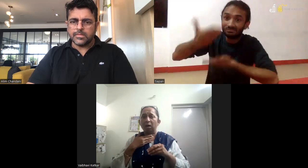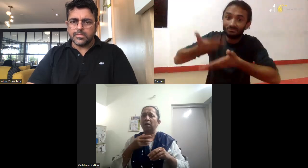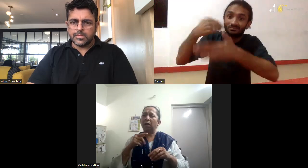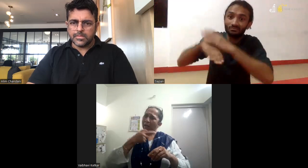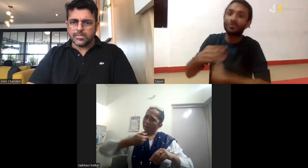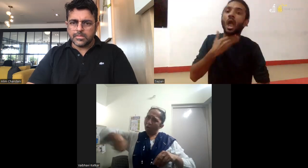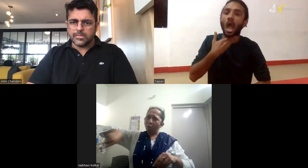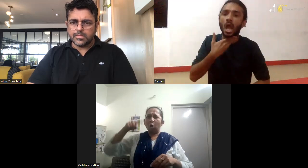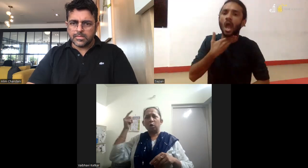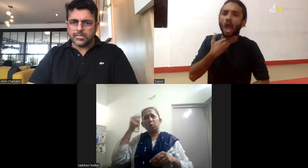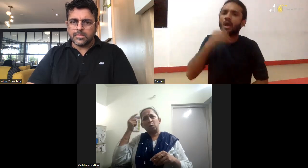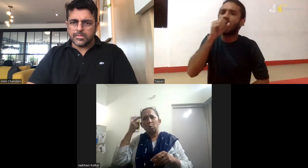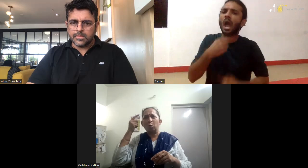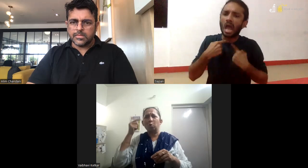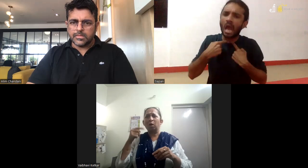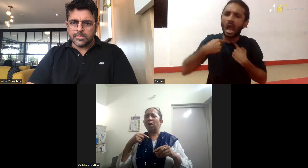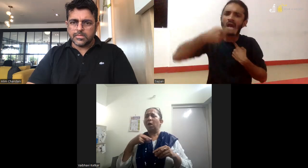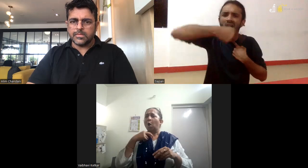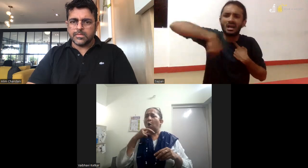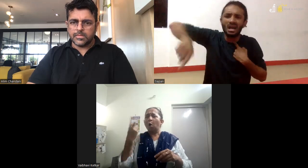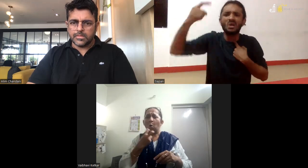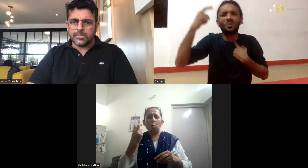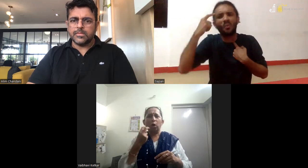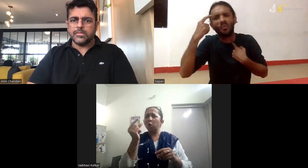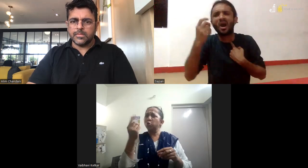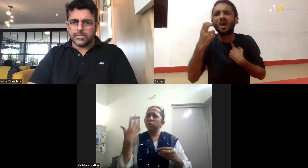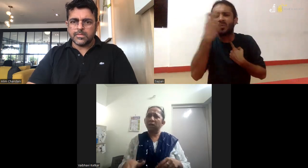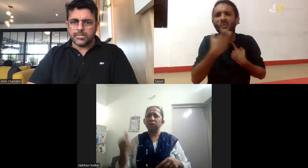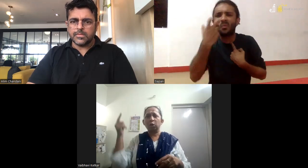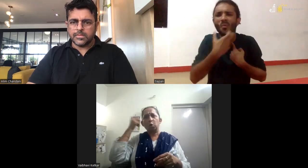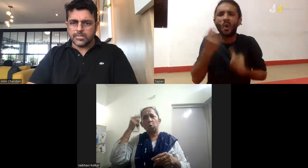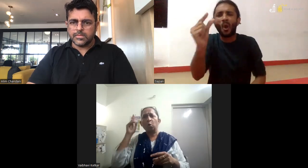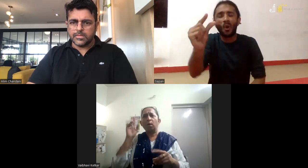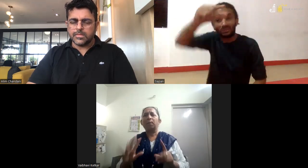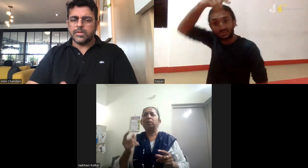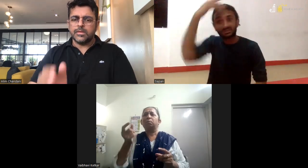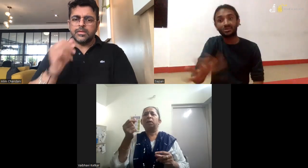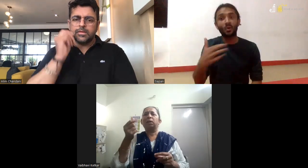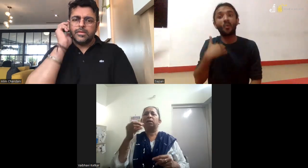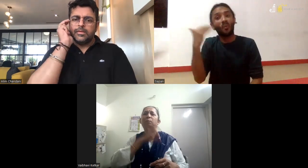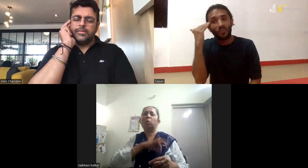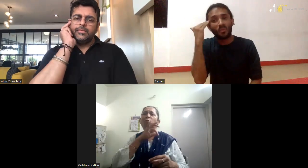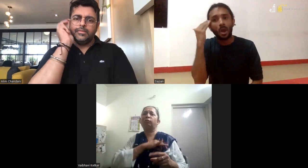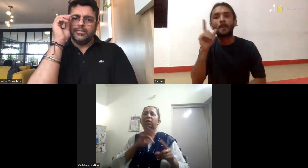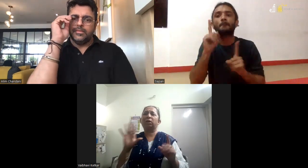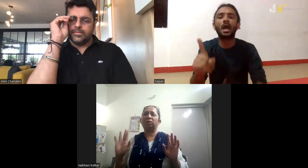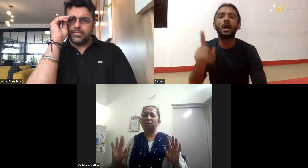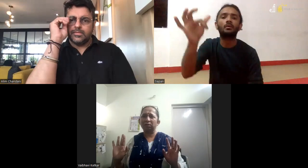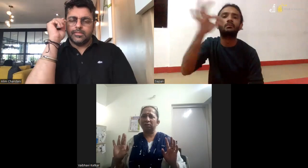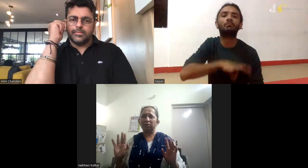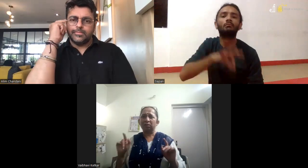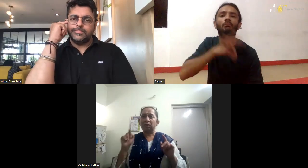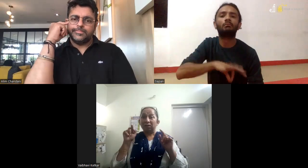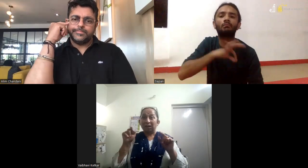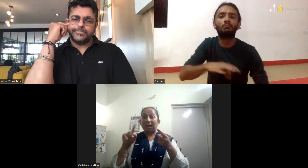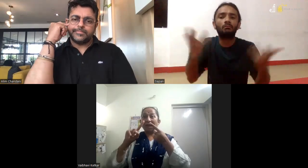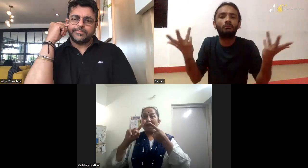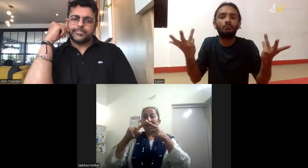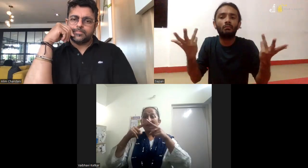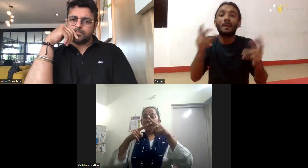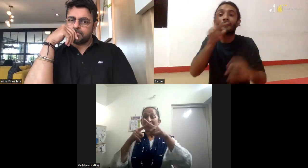to require. We need to aware them, because it's more important for the deaf people to have the ISL and the deaf culture for the communication, all